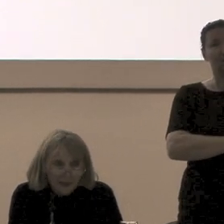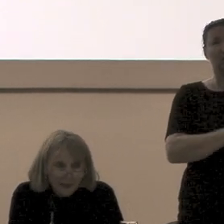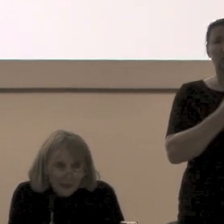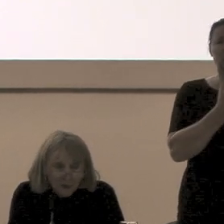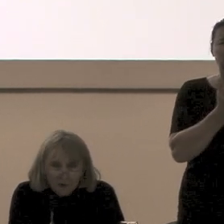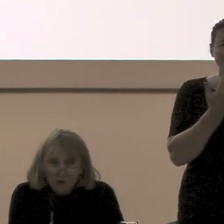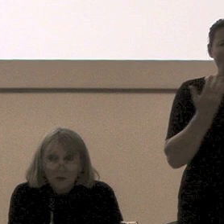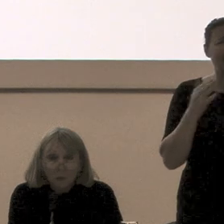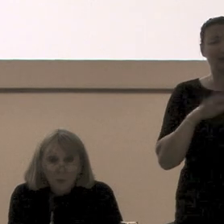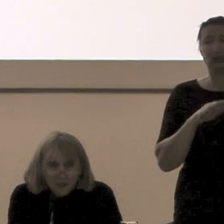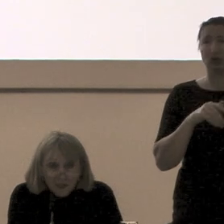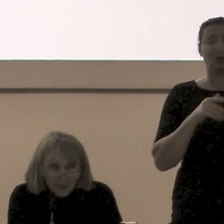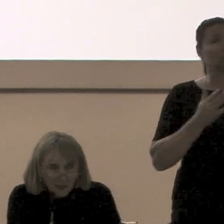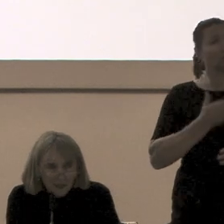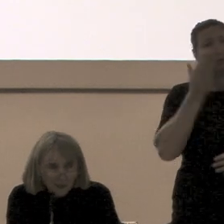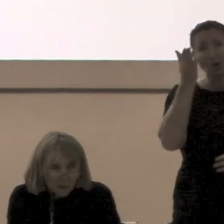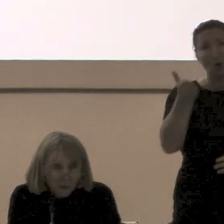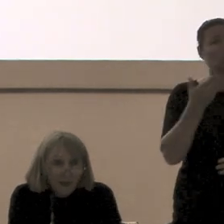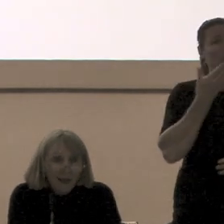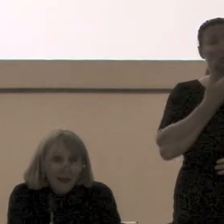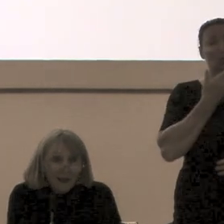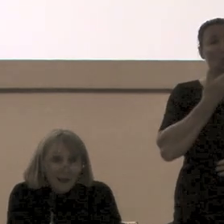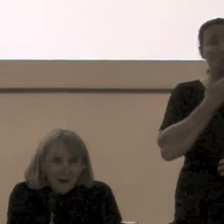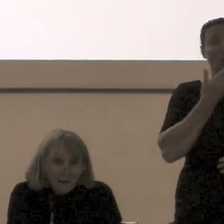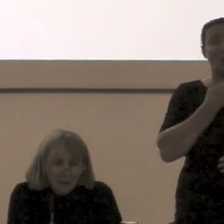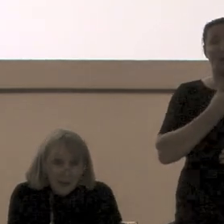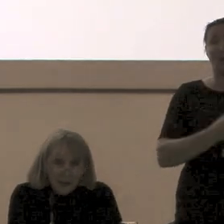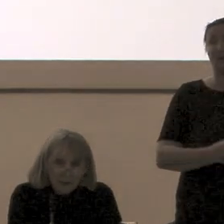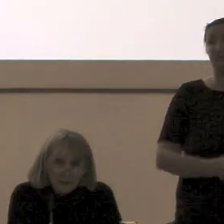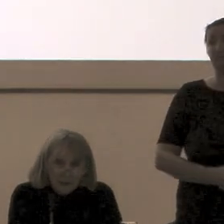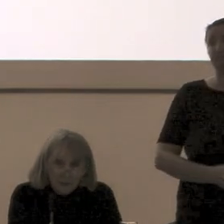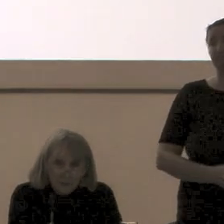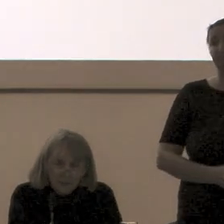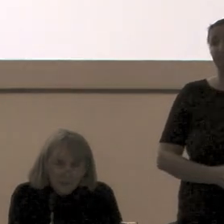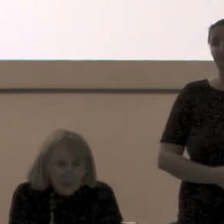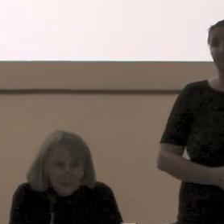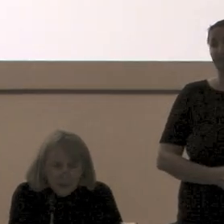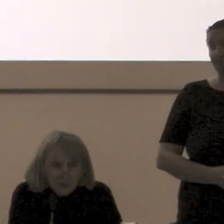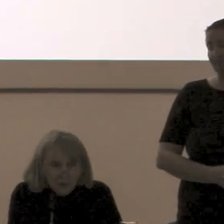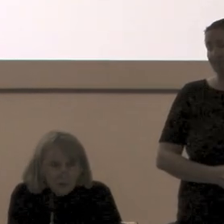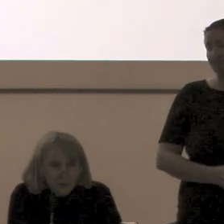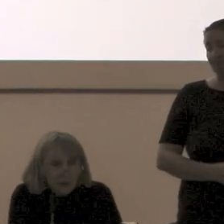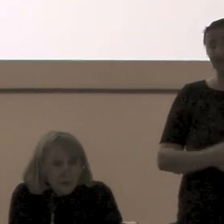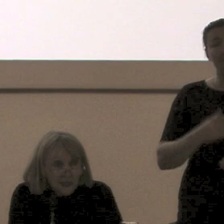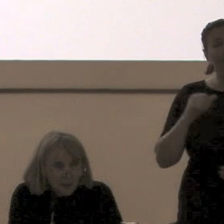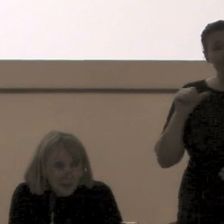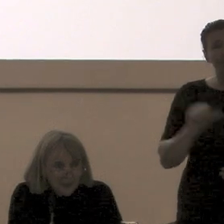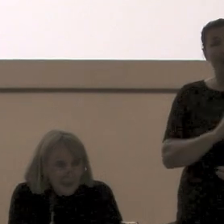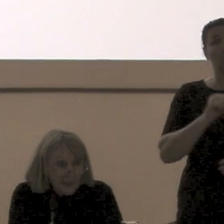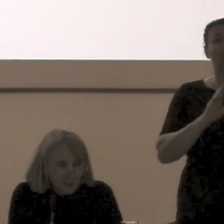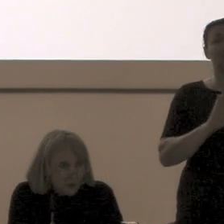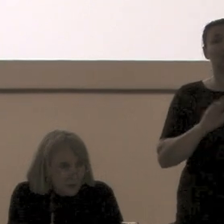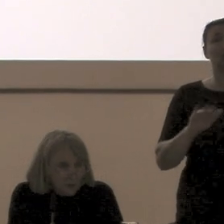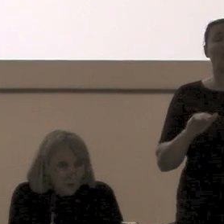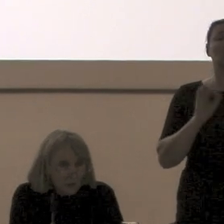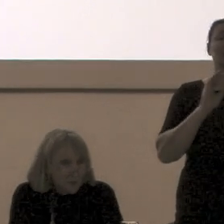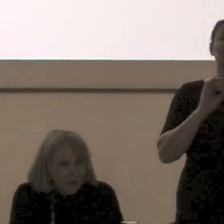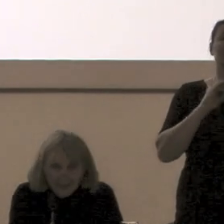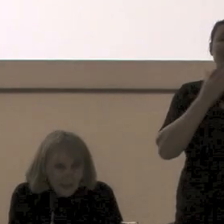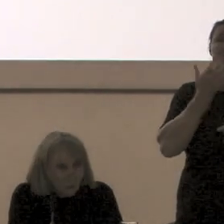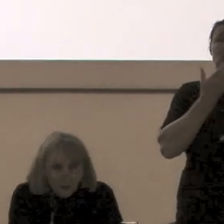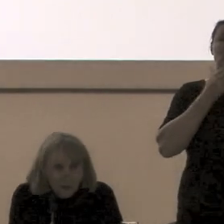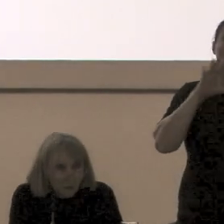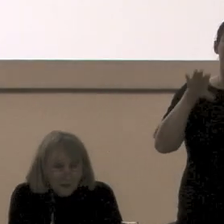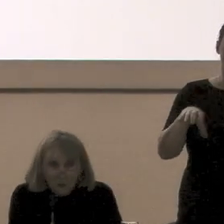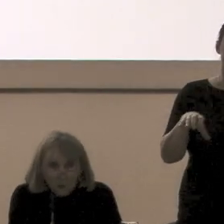school, thousands of children who don't want to go to school, and thousands of children having to be placed in special schools when